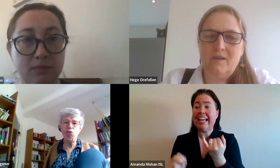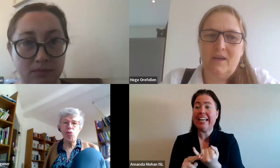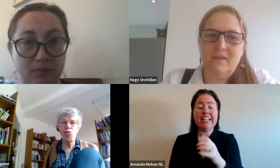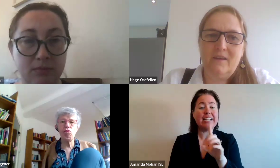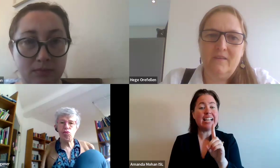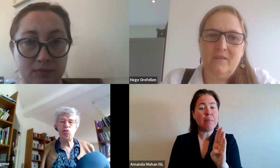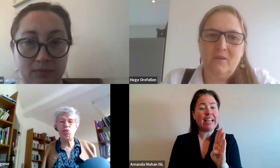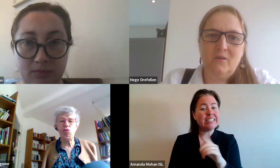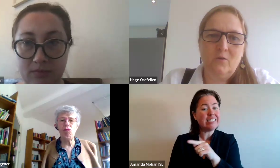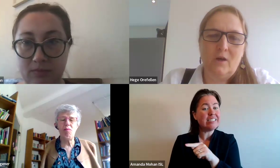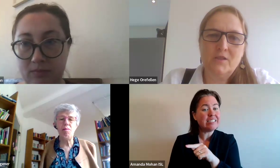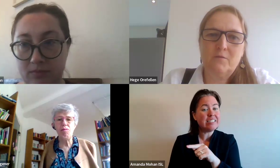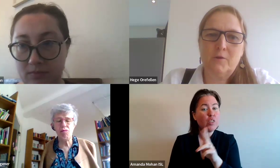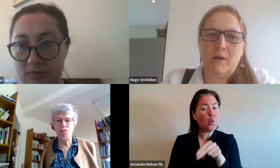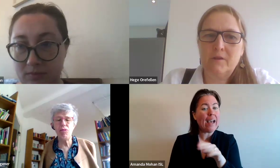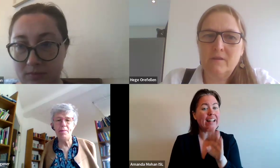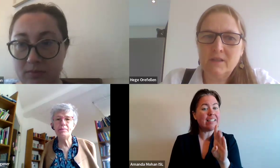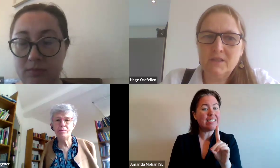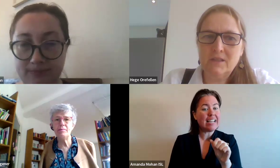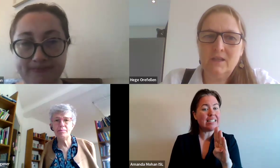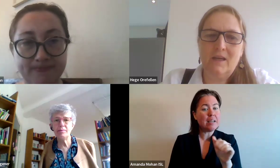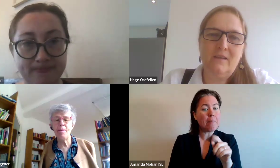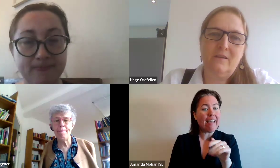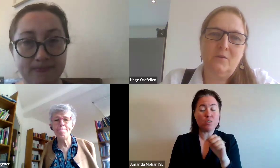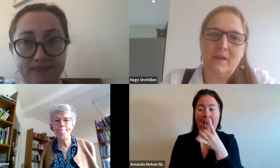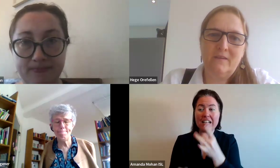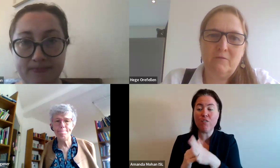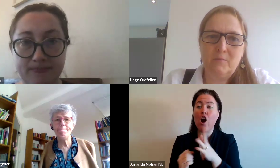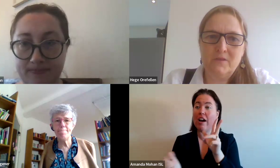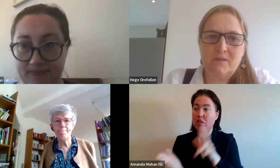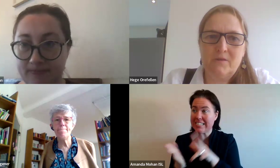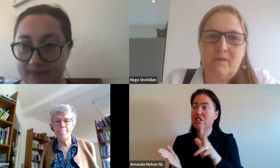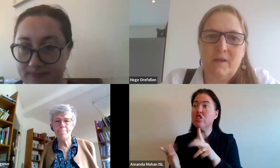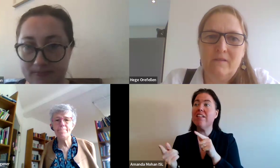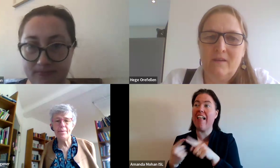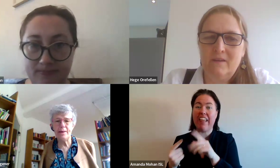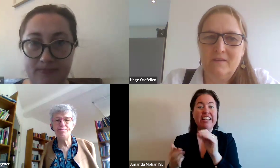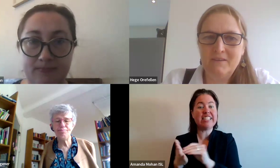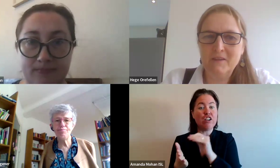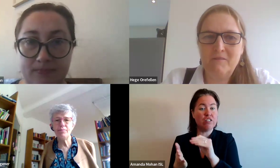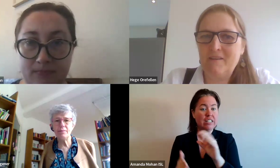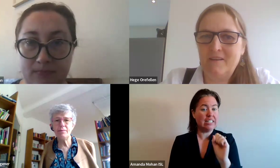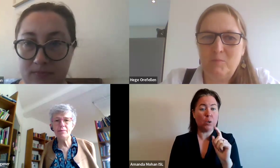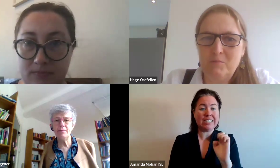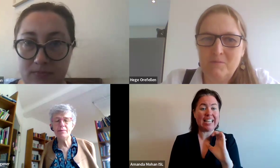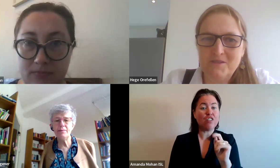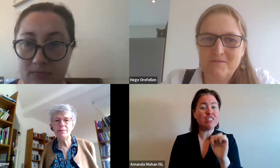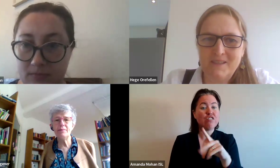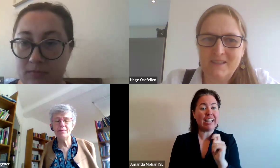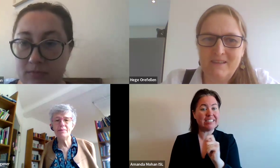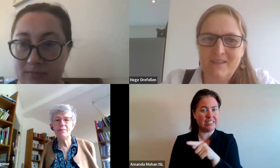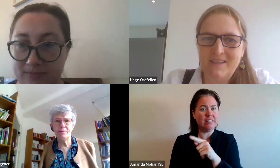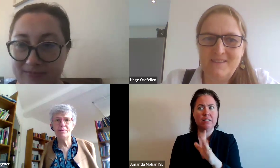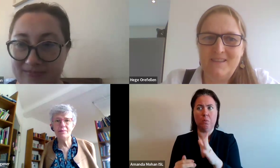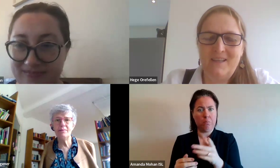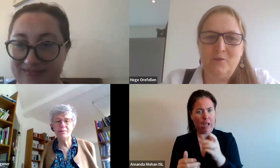Indico, and then you ask for accreditation and you get that from the Secretariat. I've never had any problems